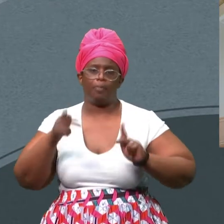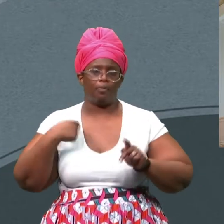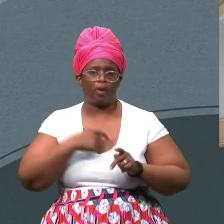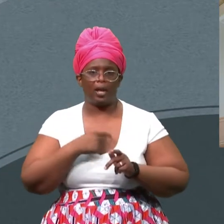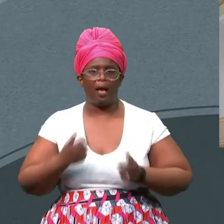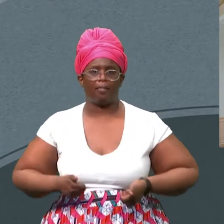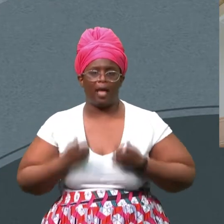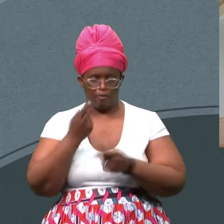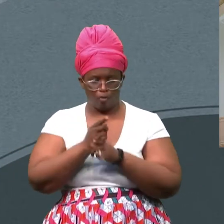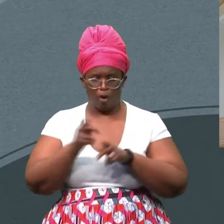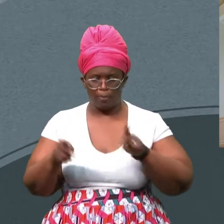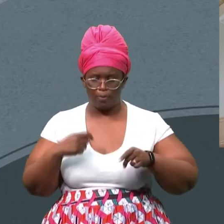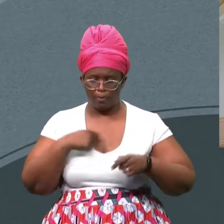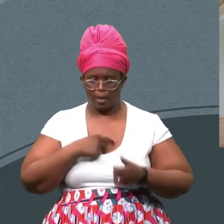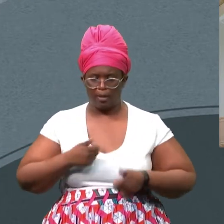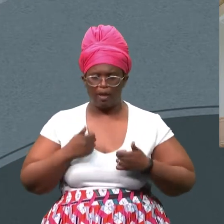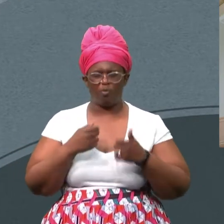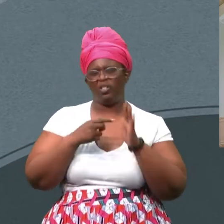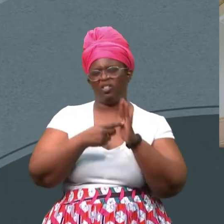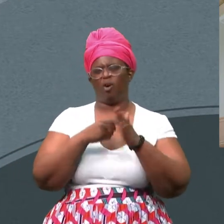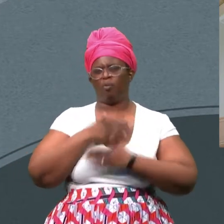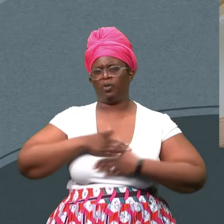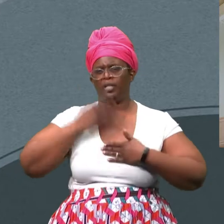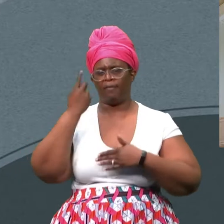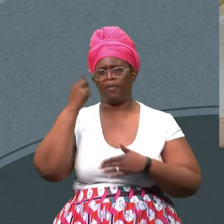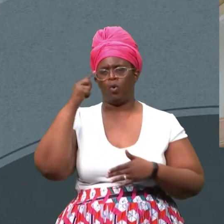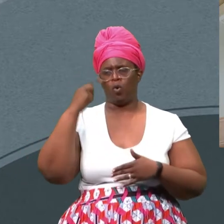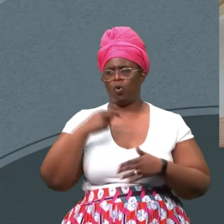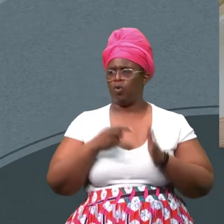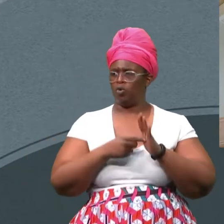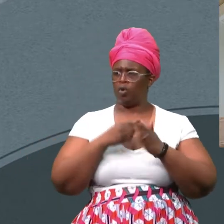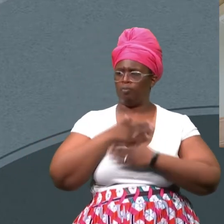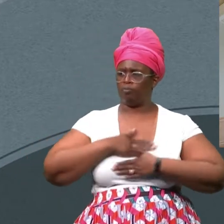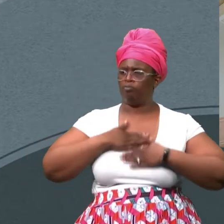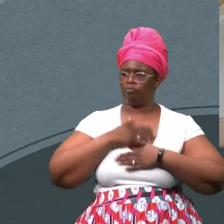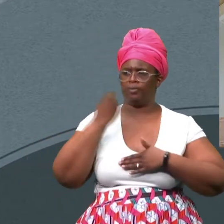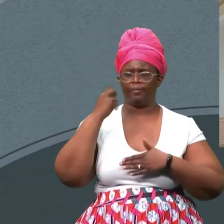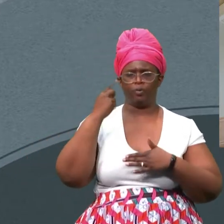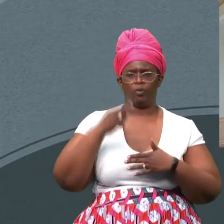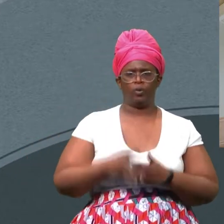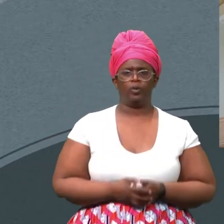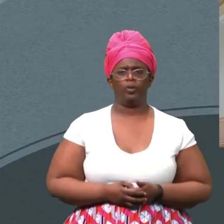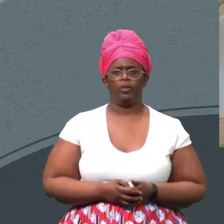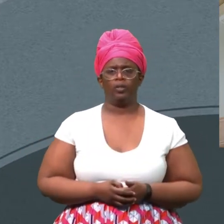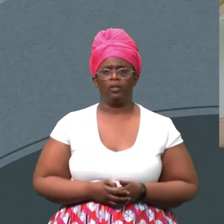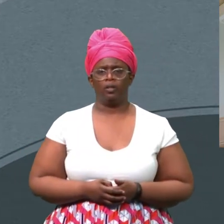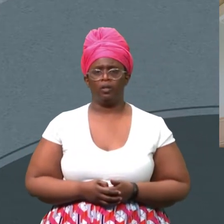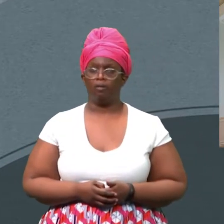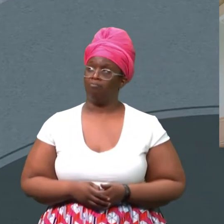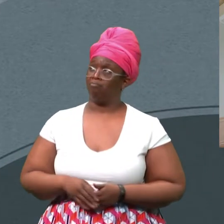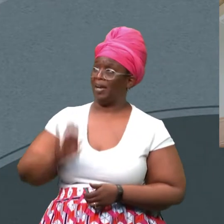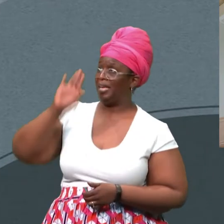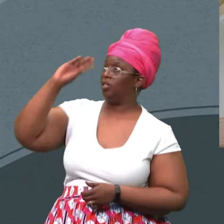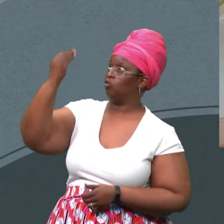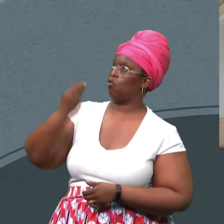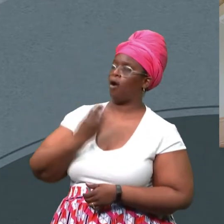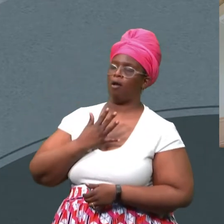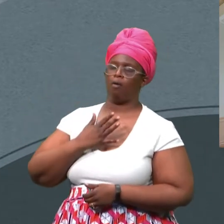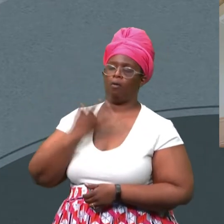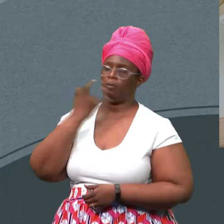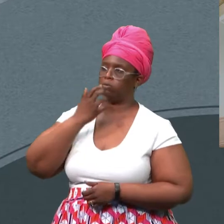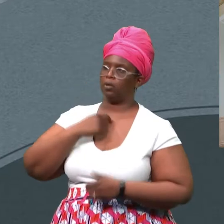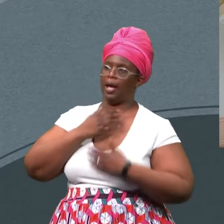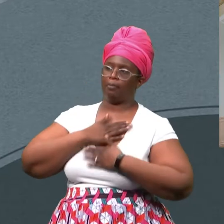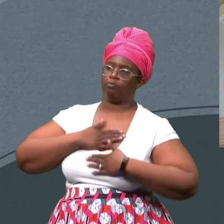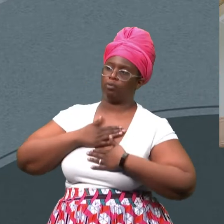what do I need to be showing God appreciation for? I need to be showing God appreciation for his grace. Somebody shout his